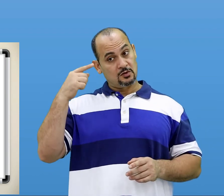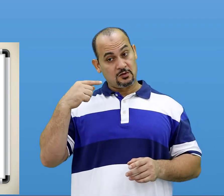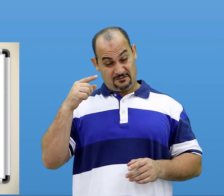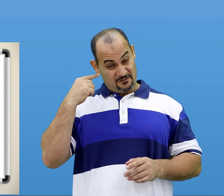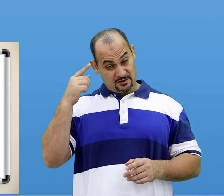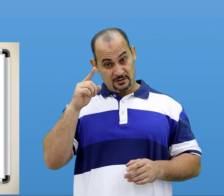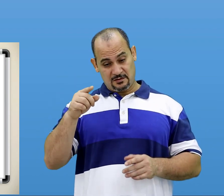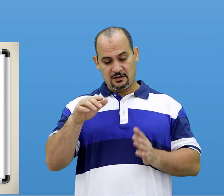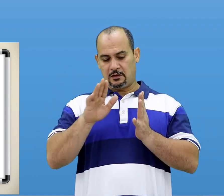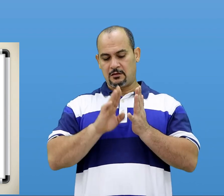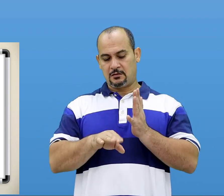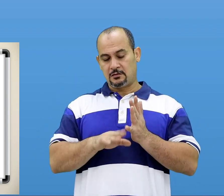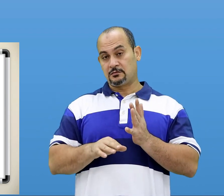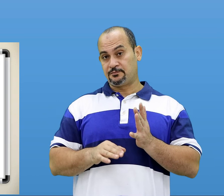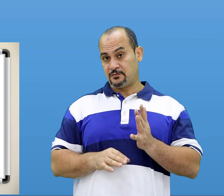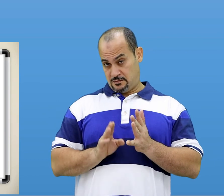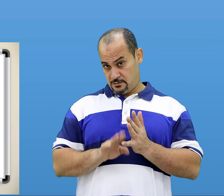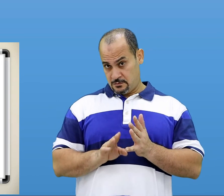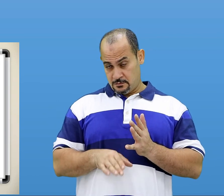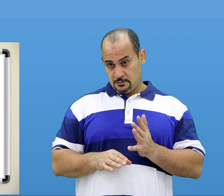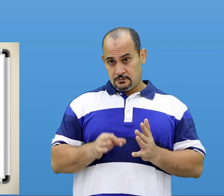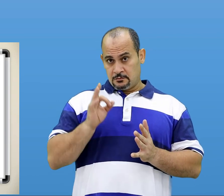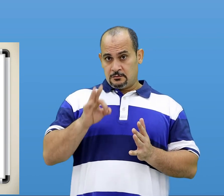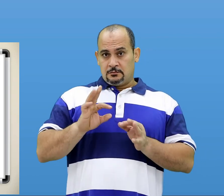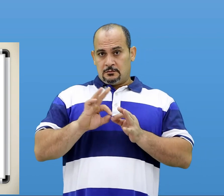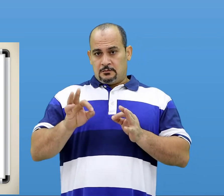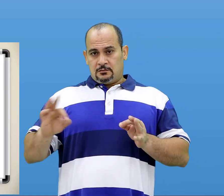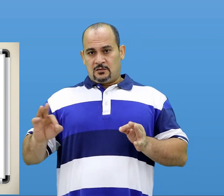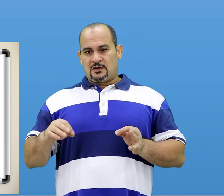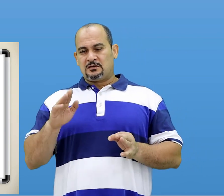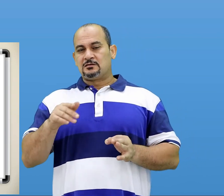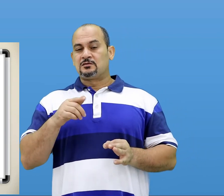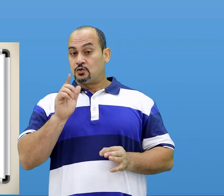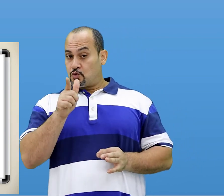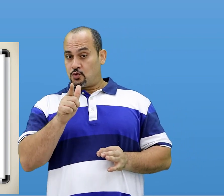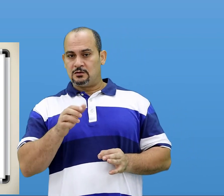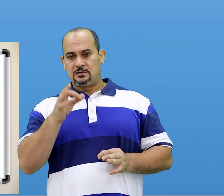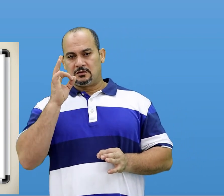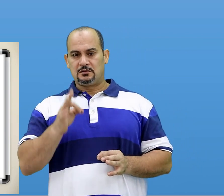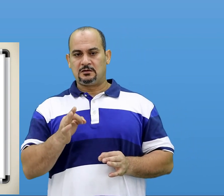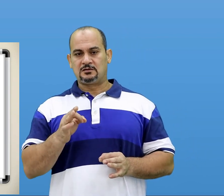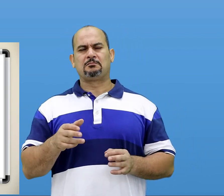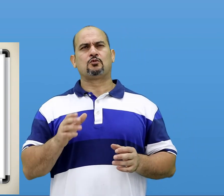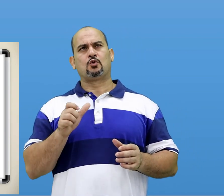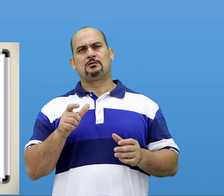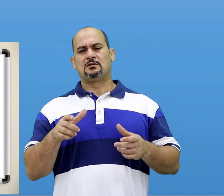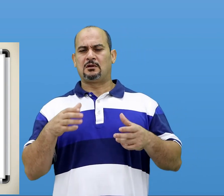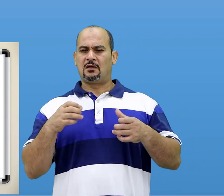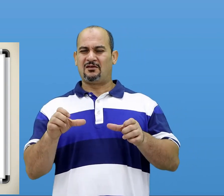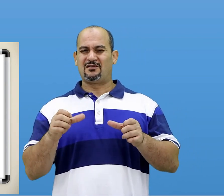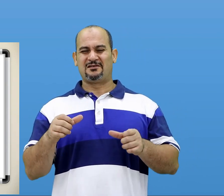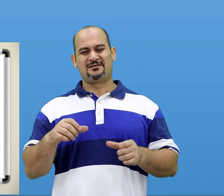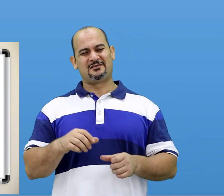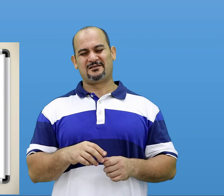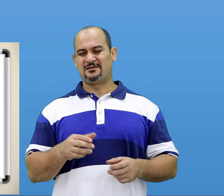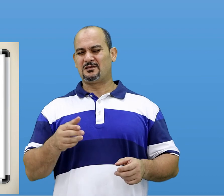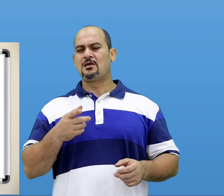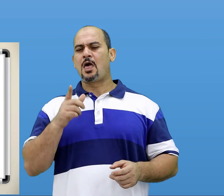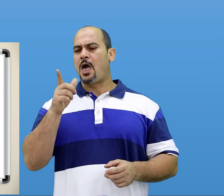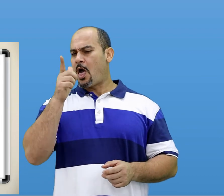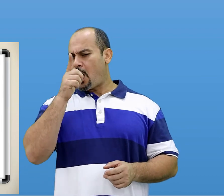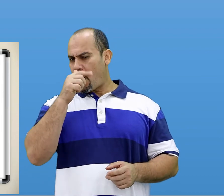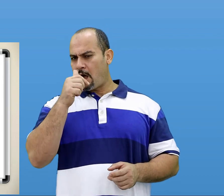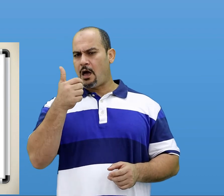write a concluding sentence, in conclusion, for the reasons mentioned above, Hala February is the most